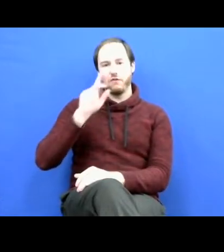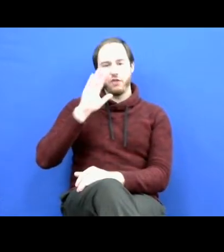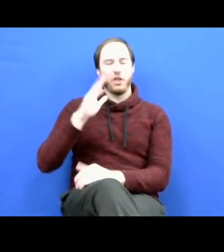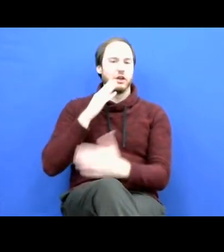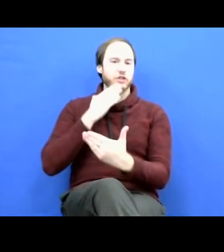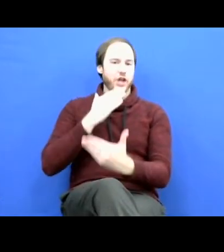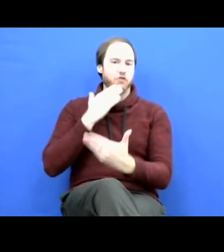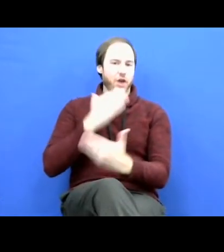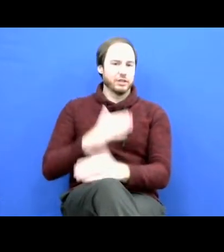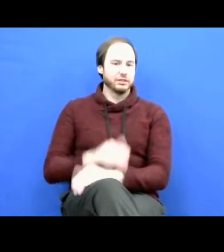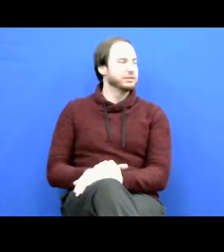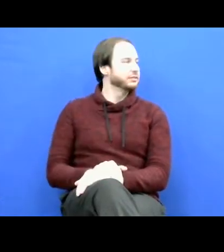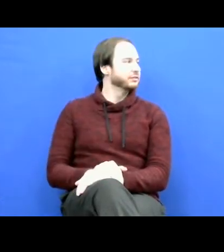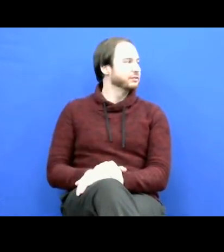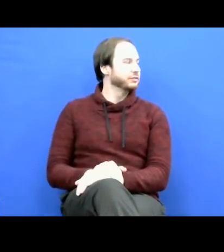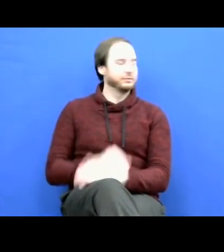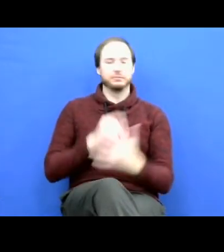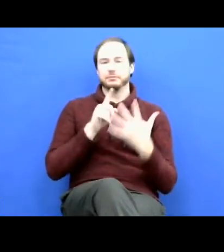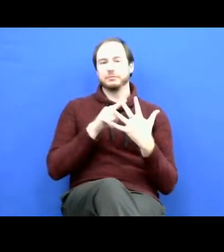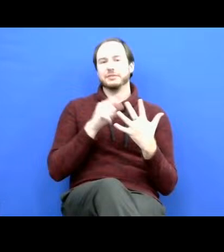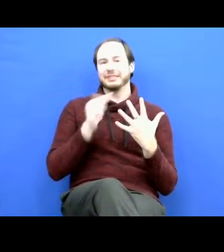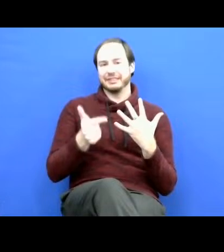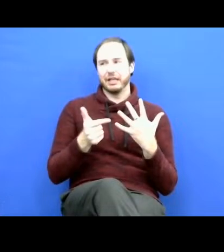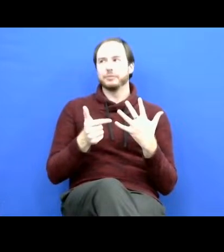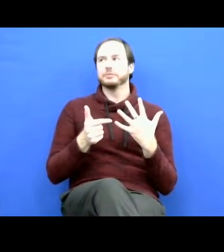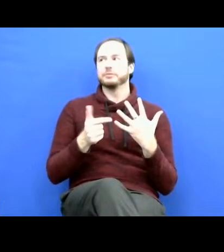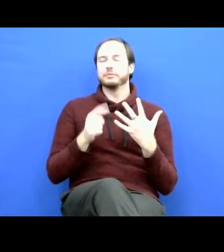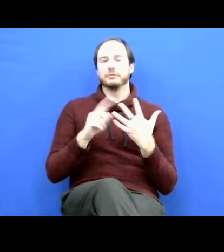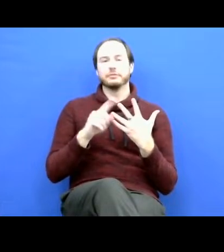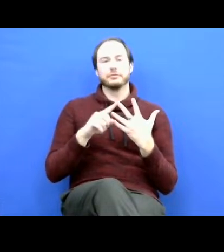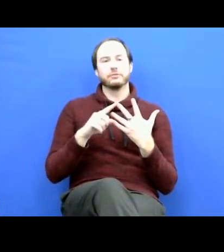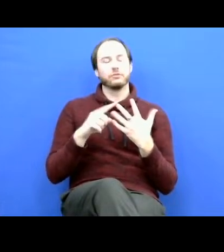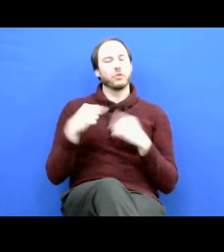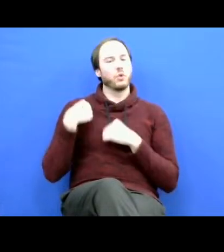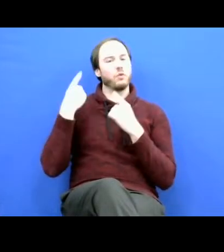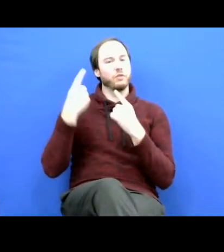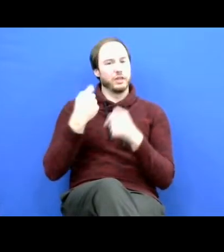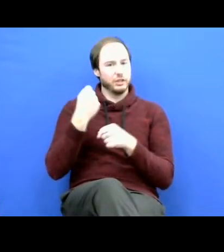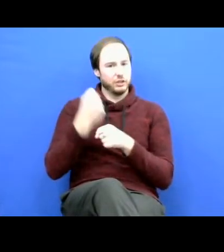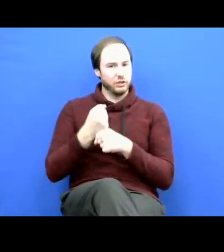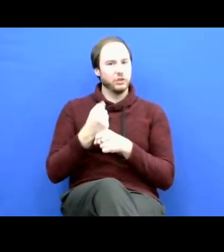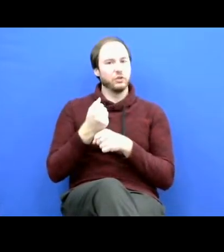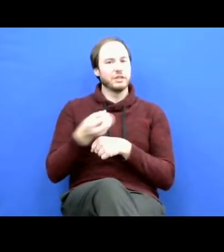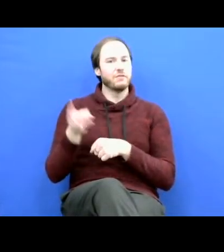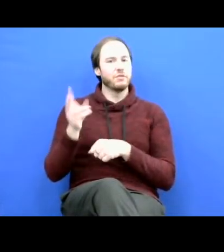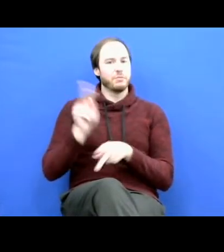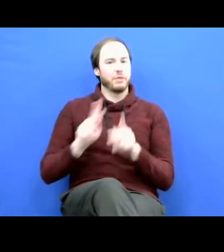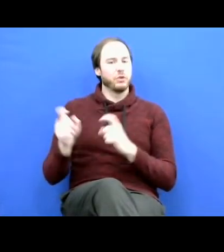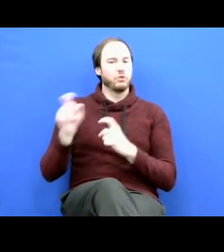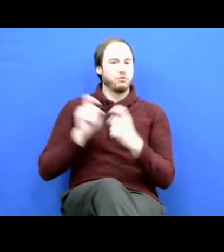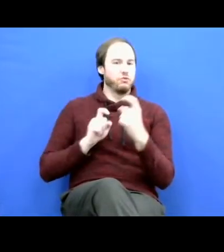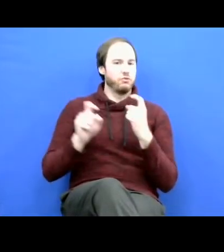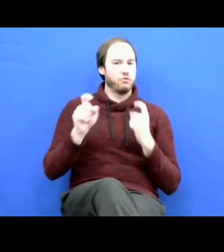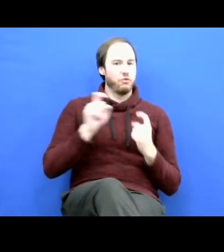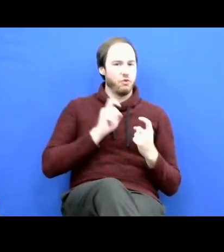generosity. Second. So over the years, we've had a number of people make donations to